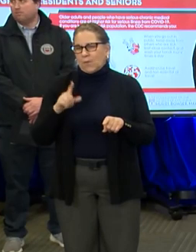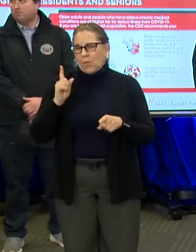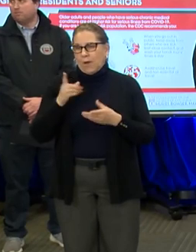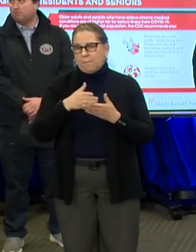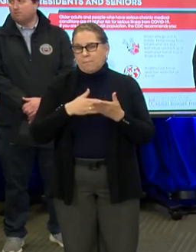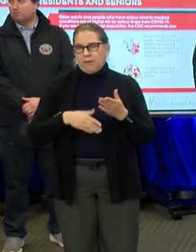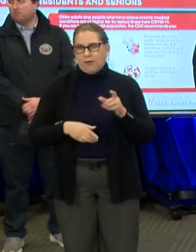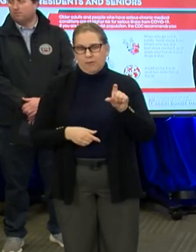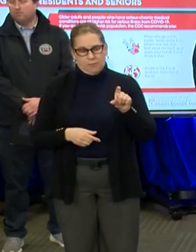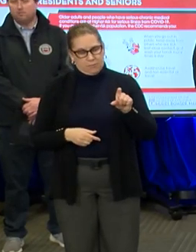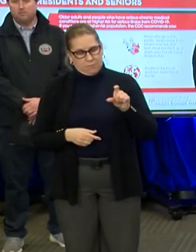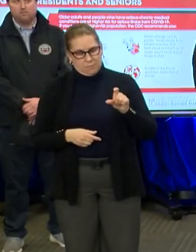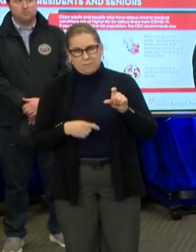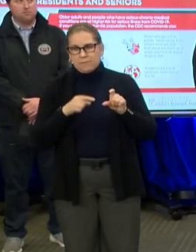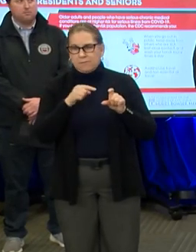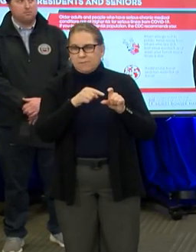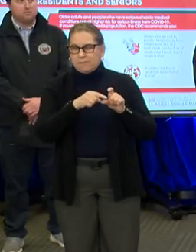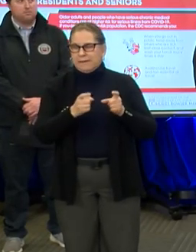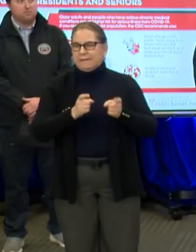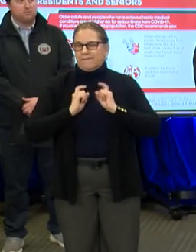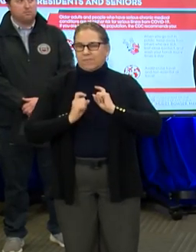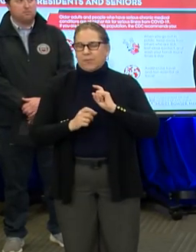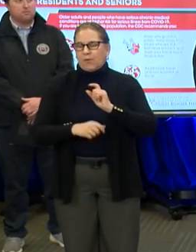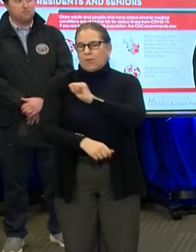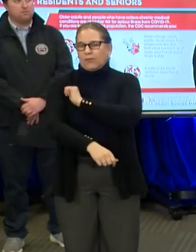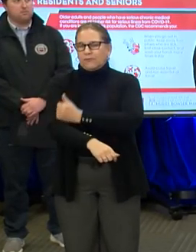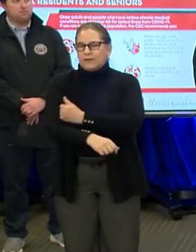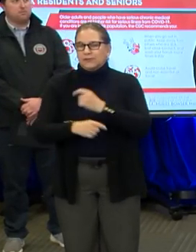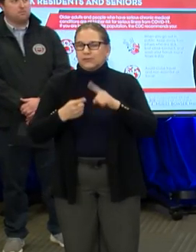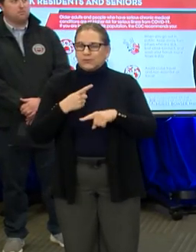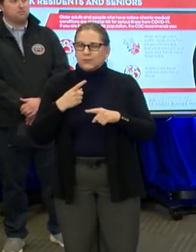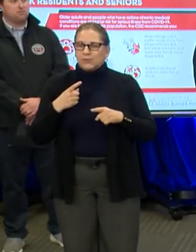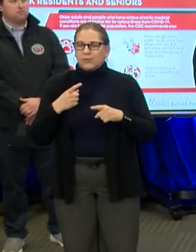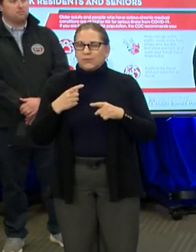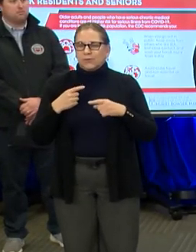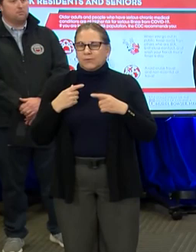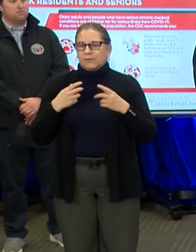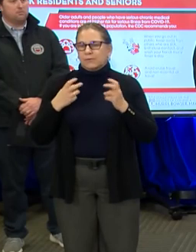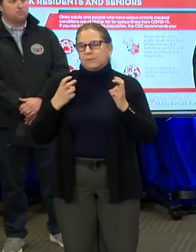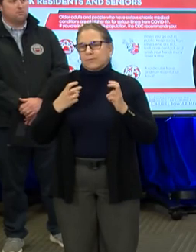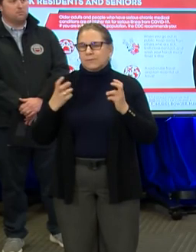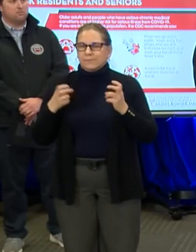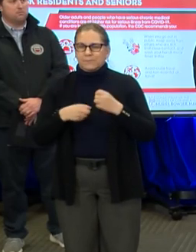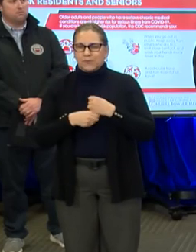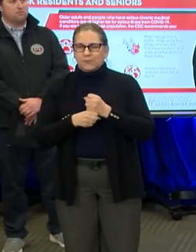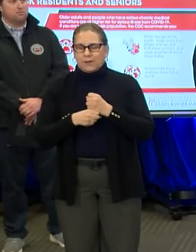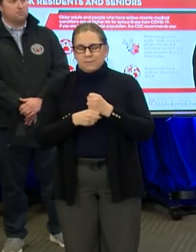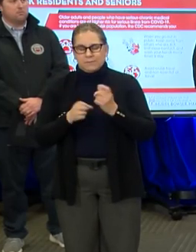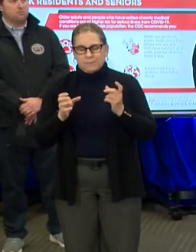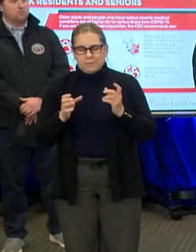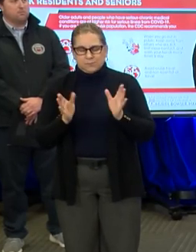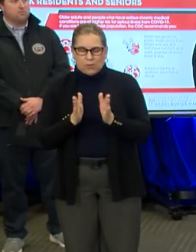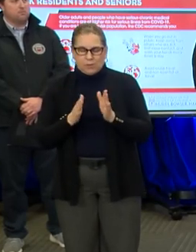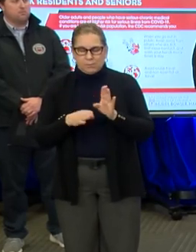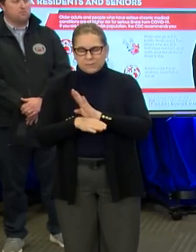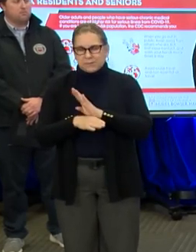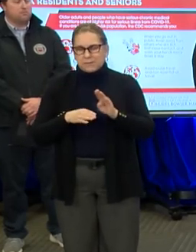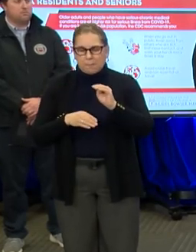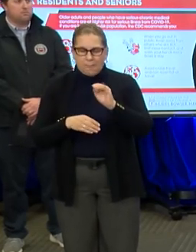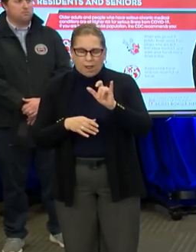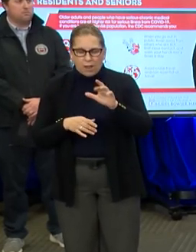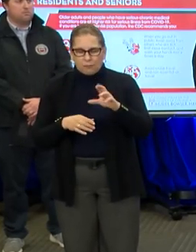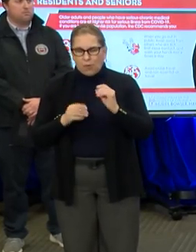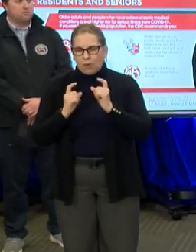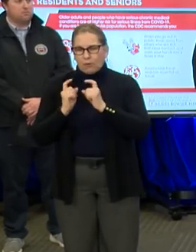to create a small business micro grant program. And the intent of that program is to